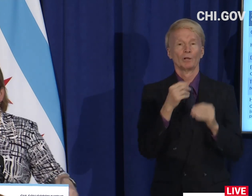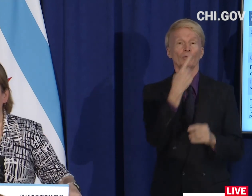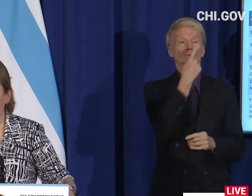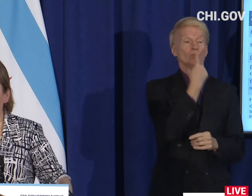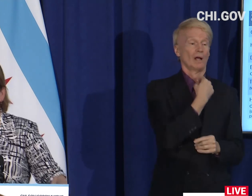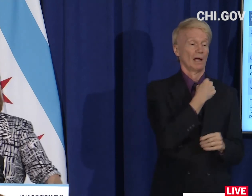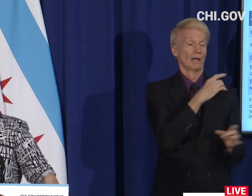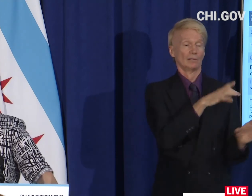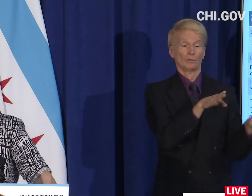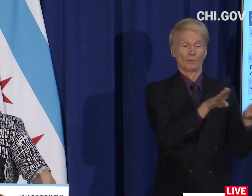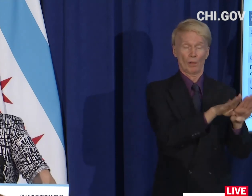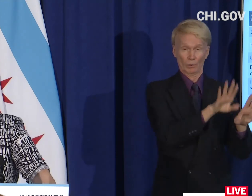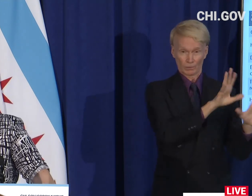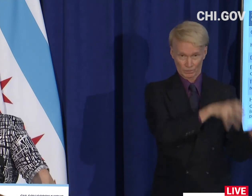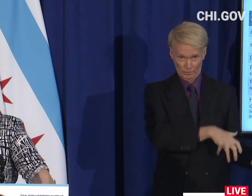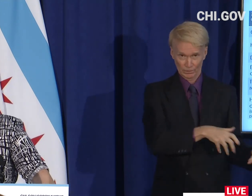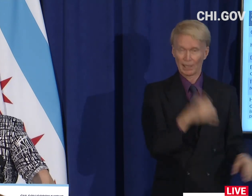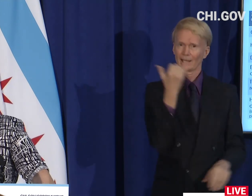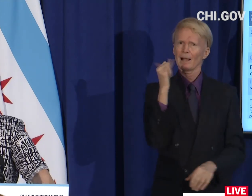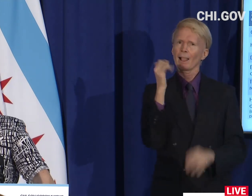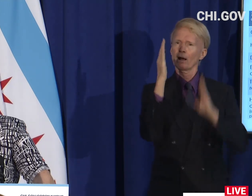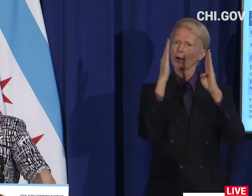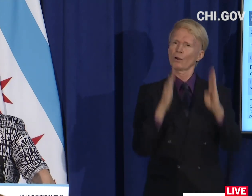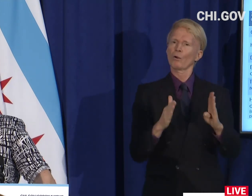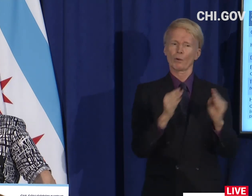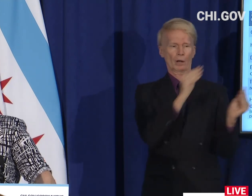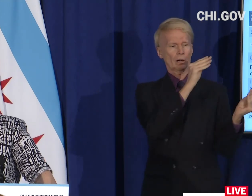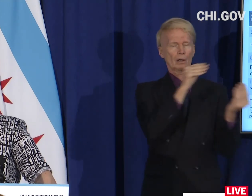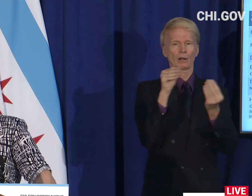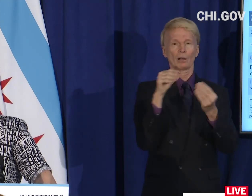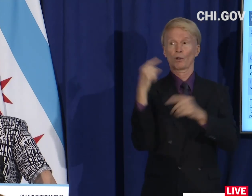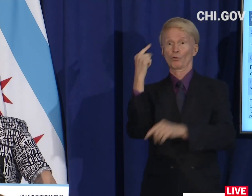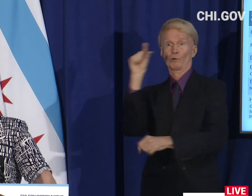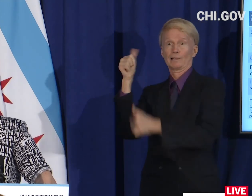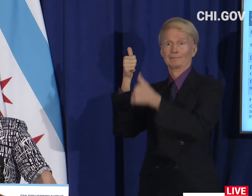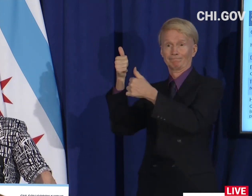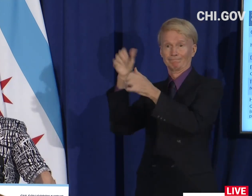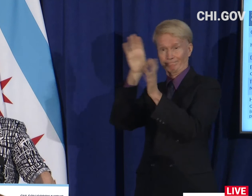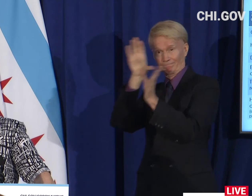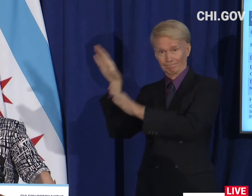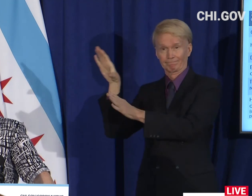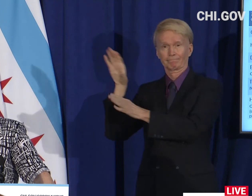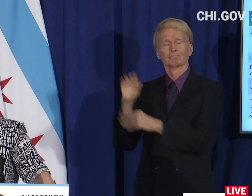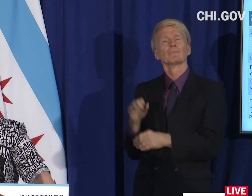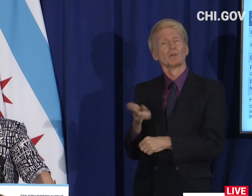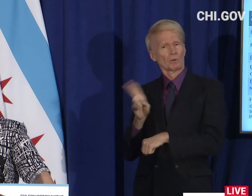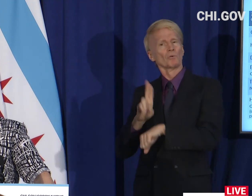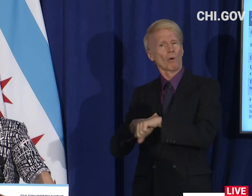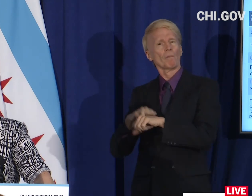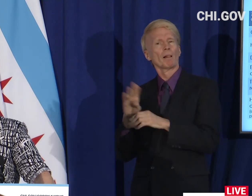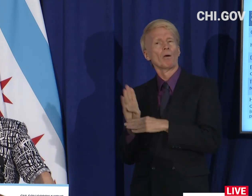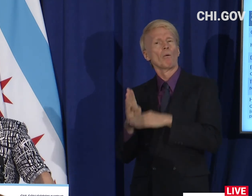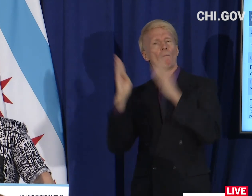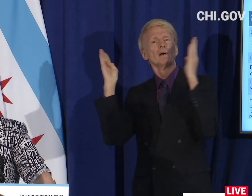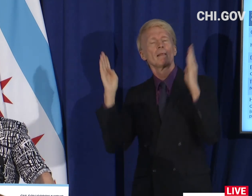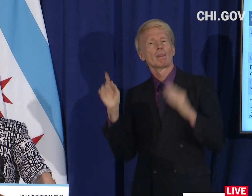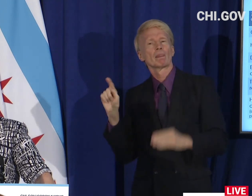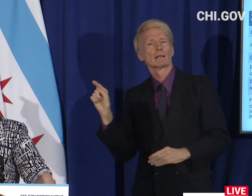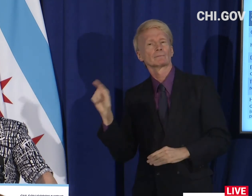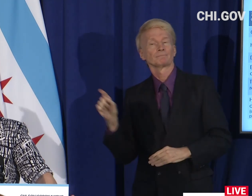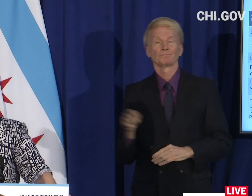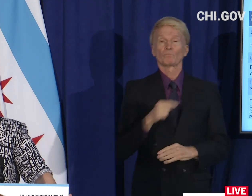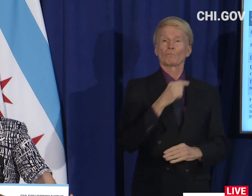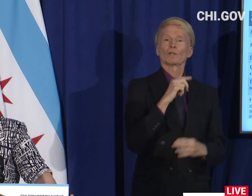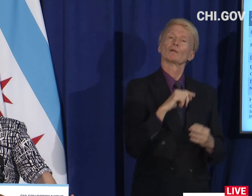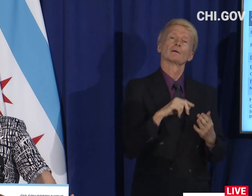zone is if we can move, well, the green zone, which would really be moving back, being able to reopen again, is when we're able to